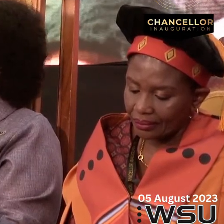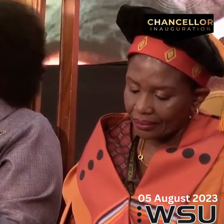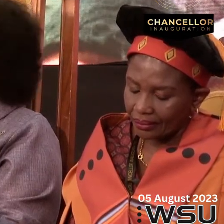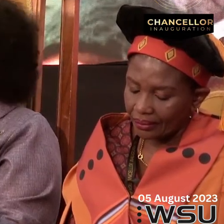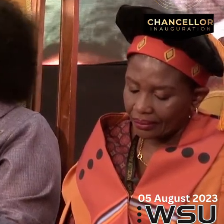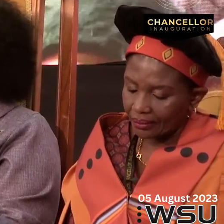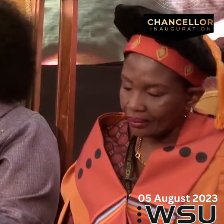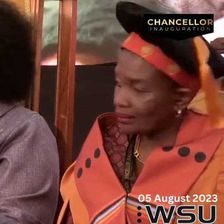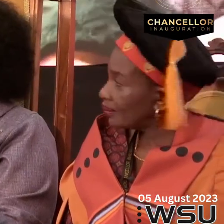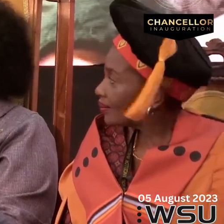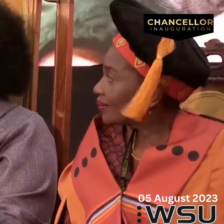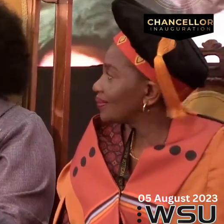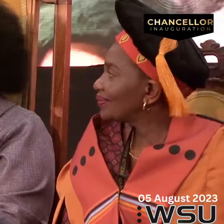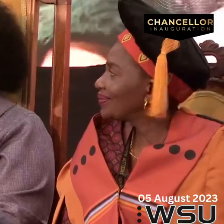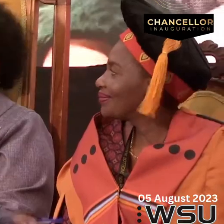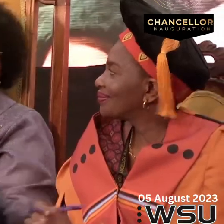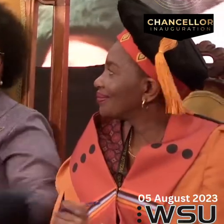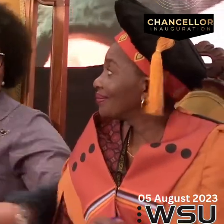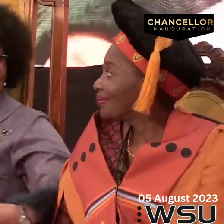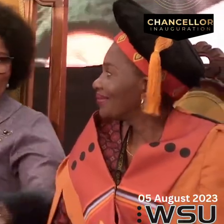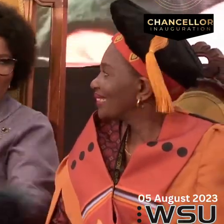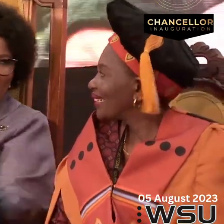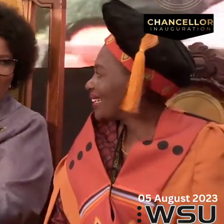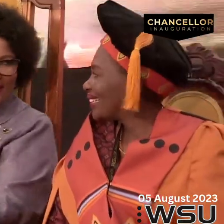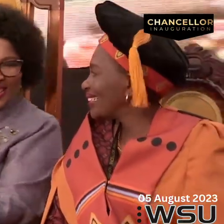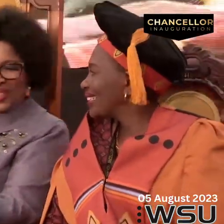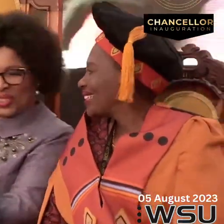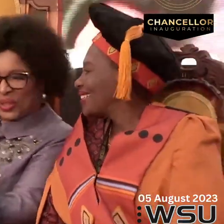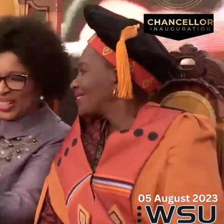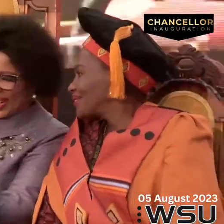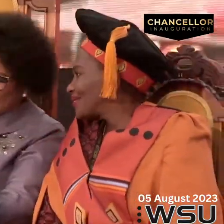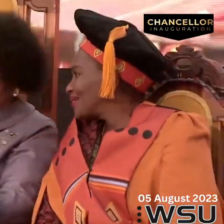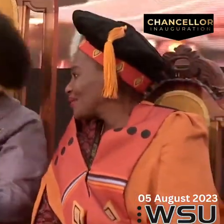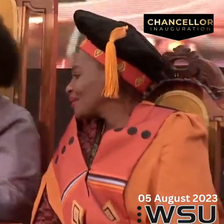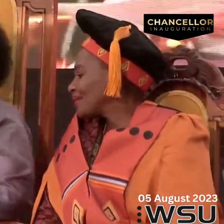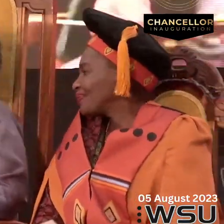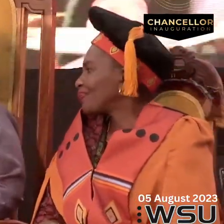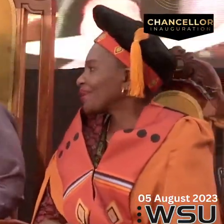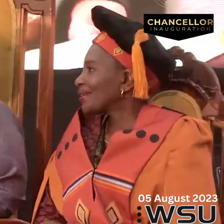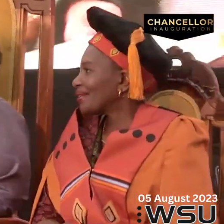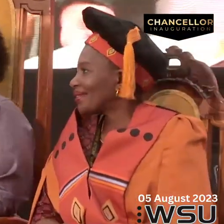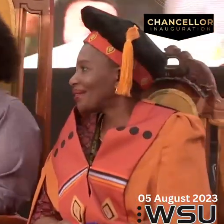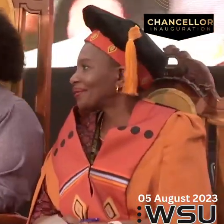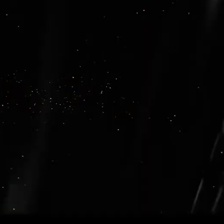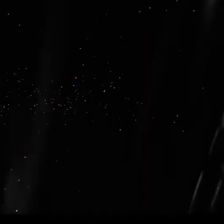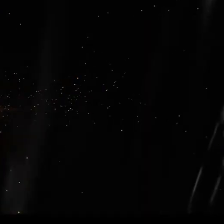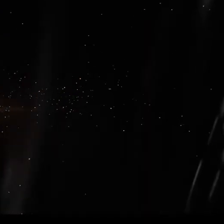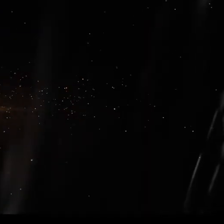And alone.